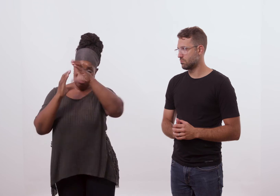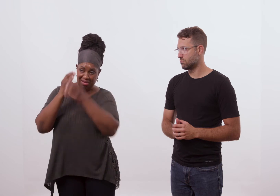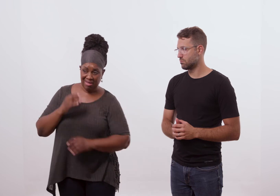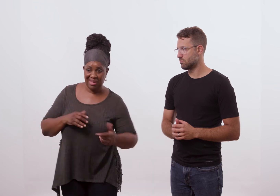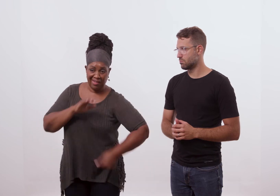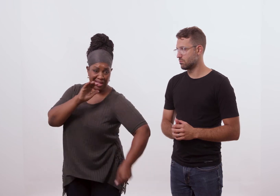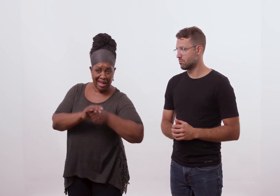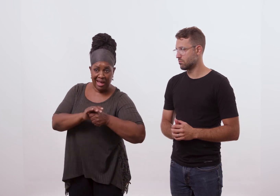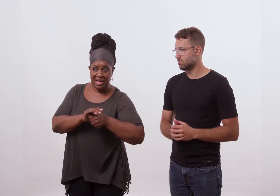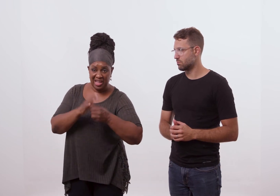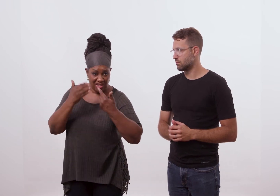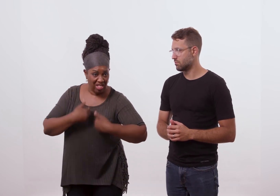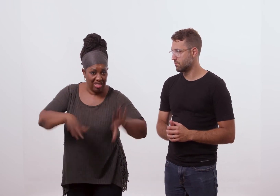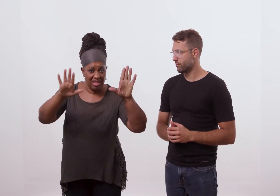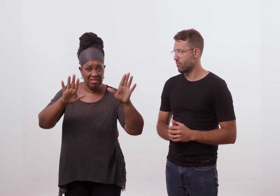until they've gone.